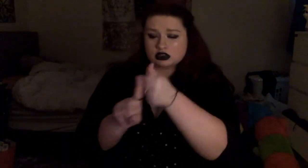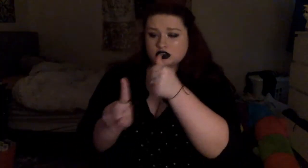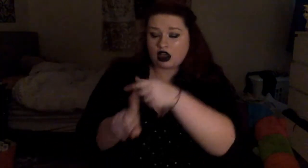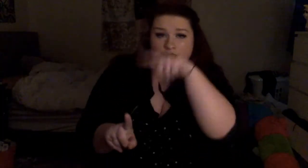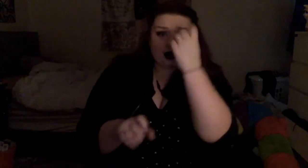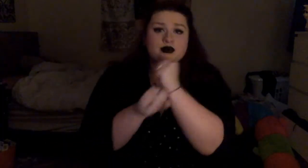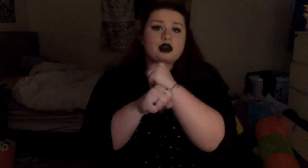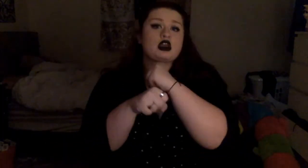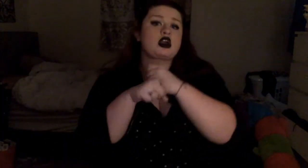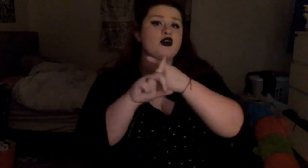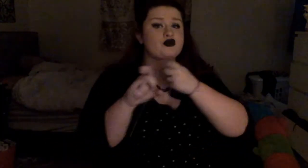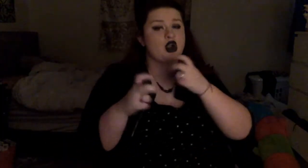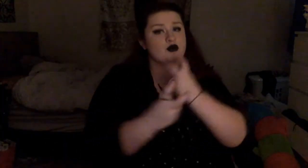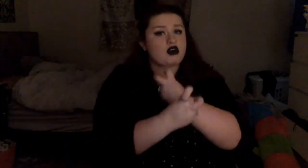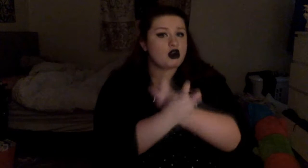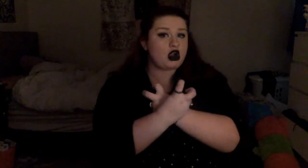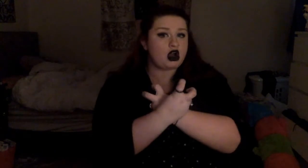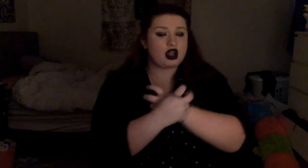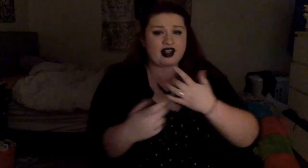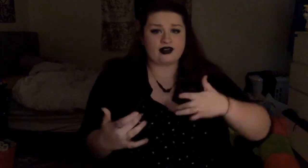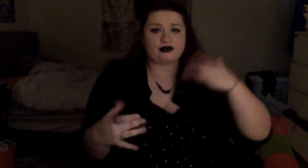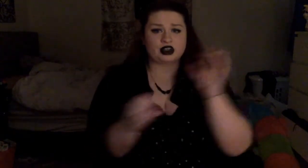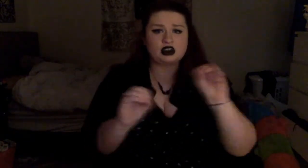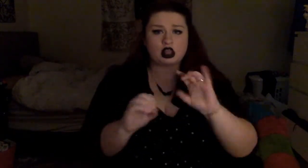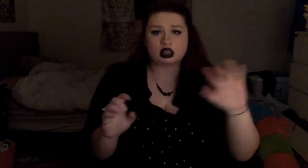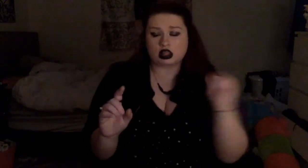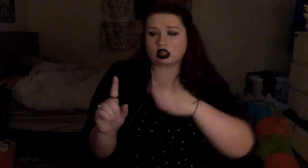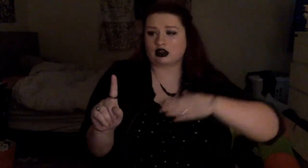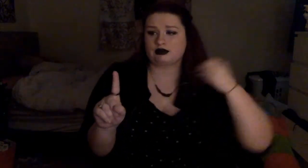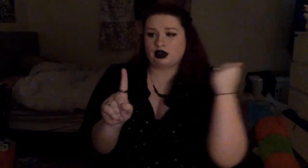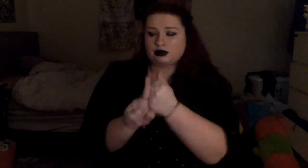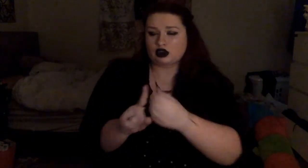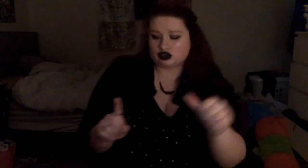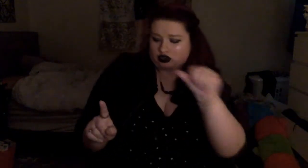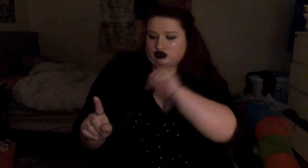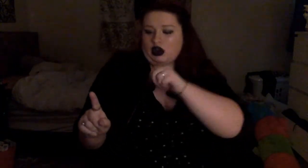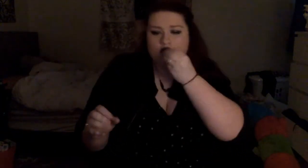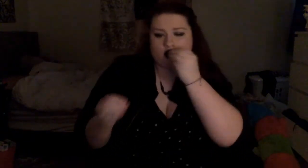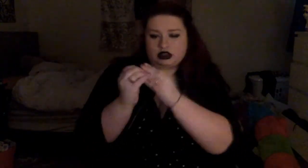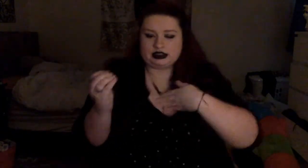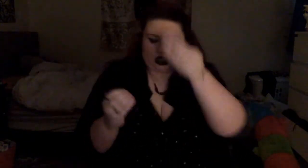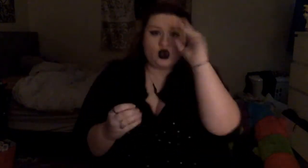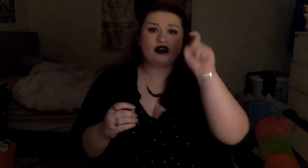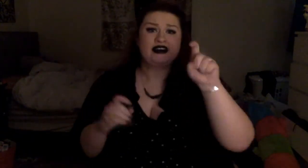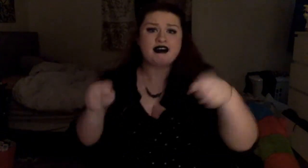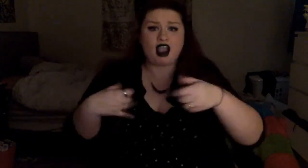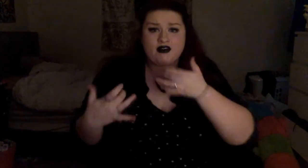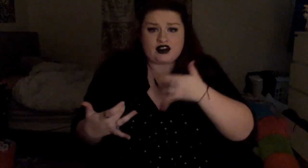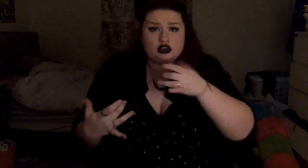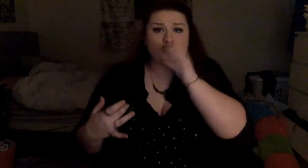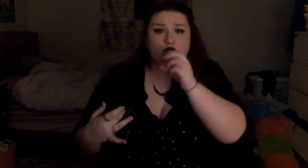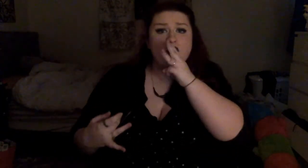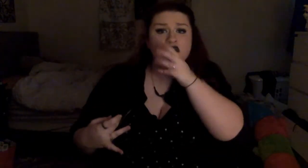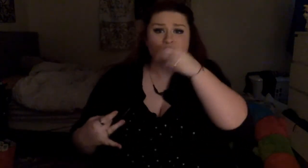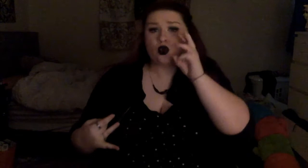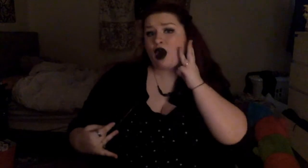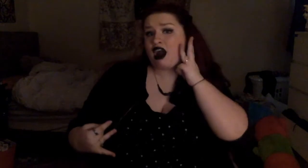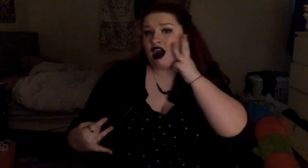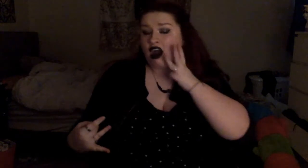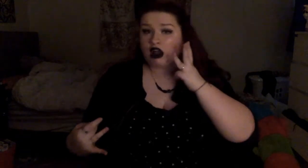touch is black and poisonous, and nothing like my punch. Drunk, kiss, I know you need it. Do you feel it? Drink the water, drink the wine.